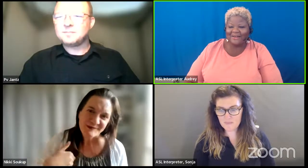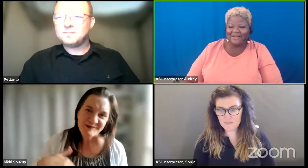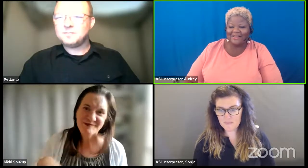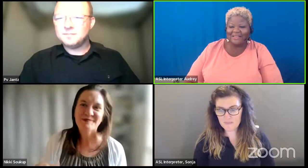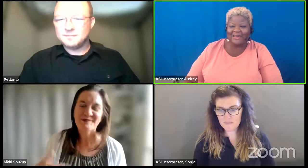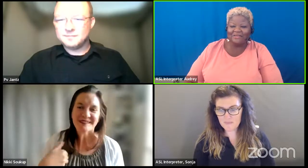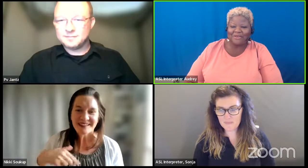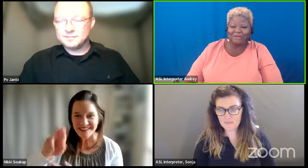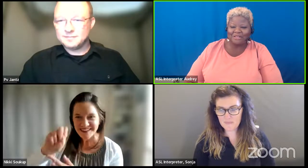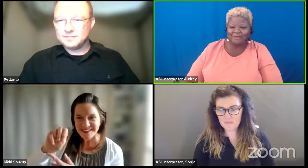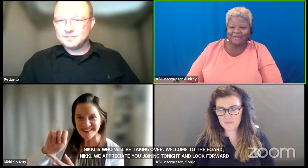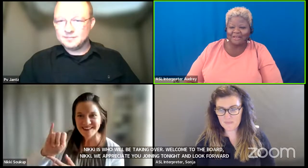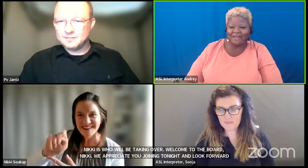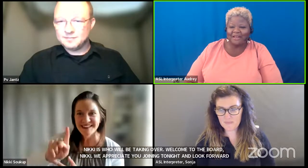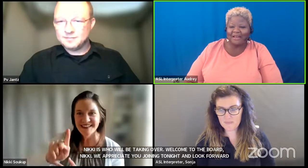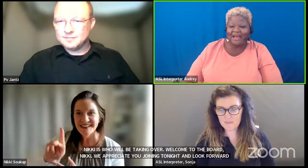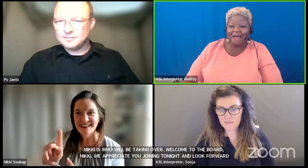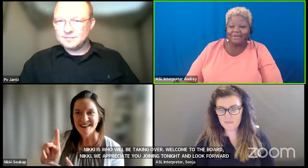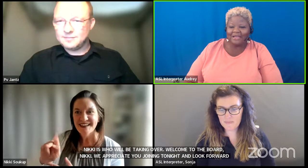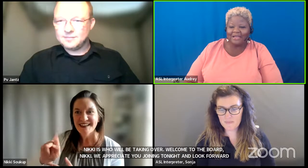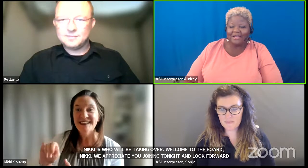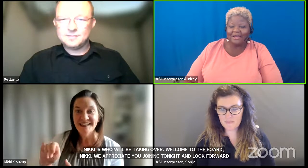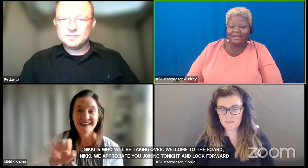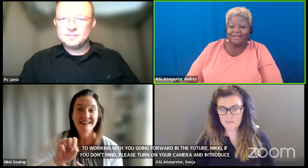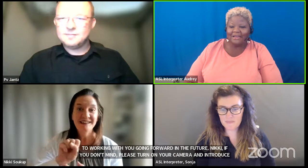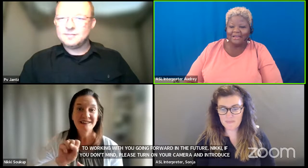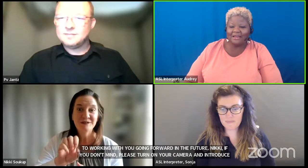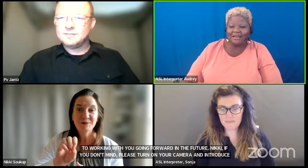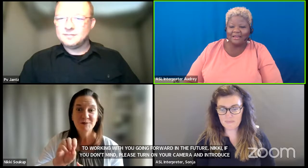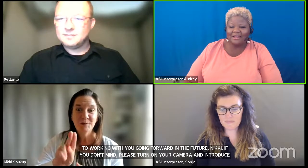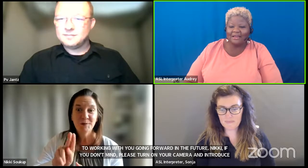Hello, hello. Thank you very much, PV. I'm Nikki